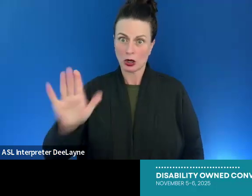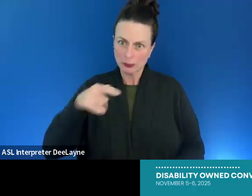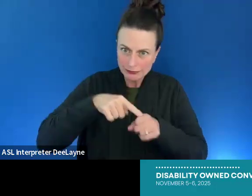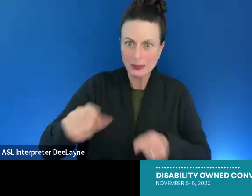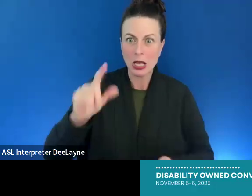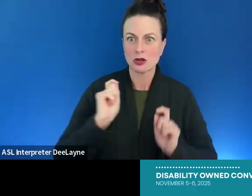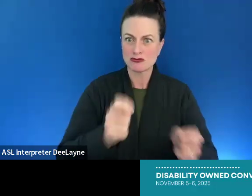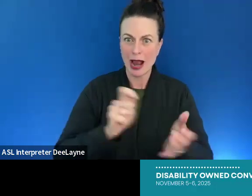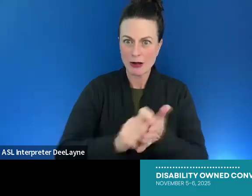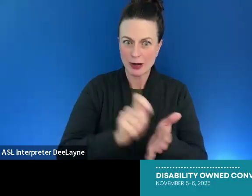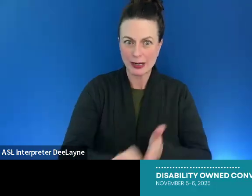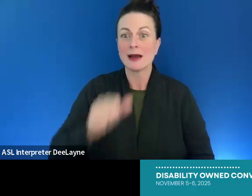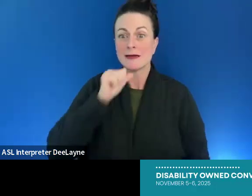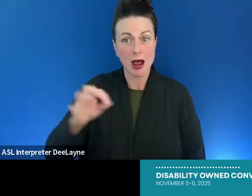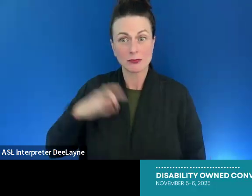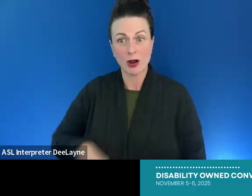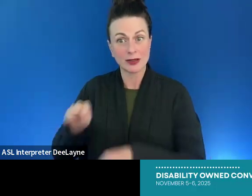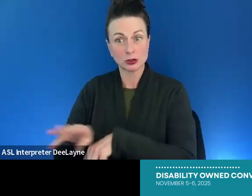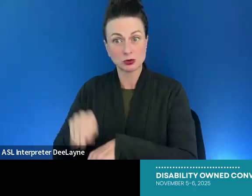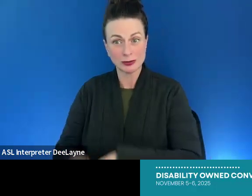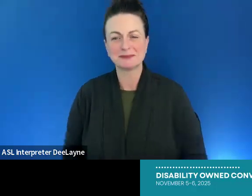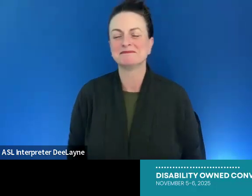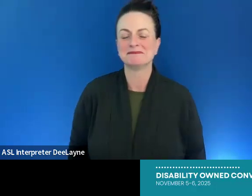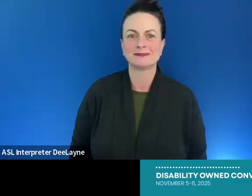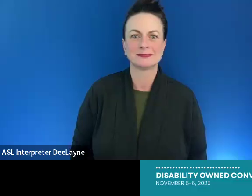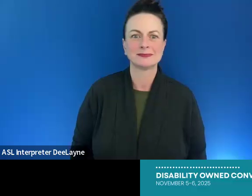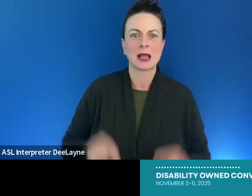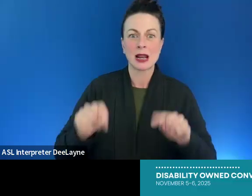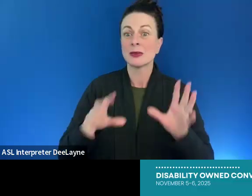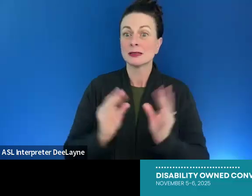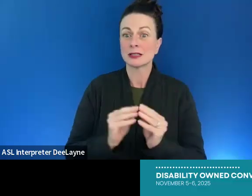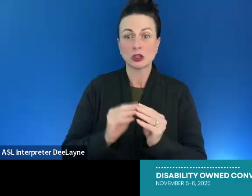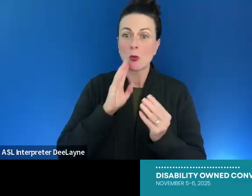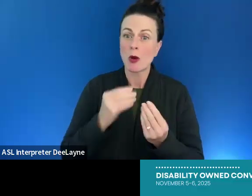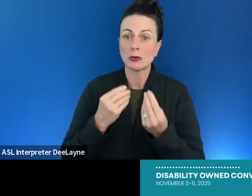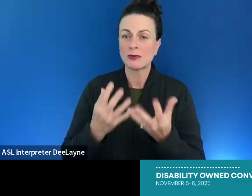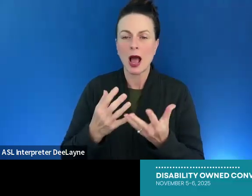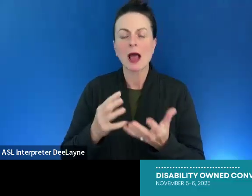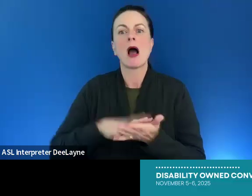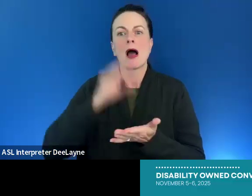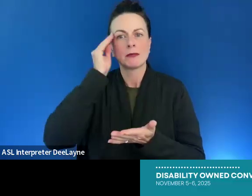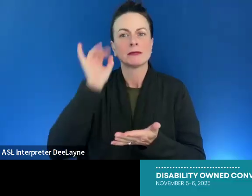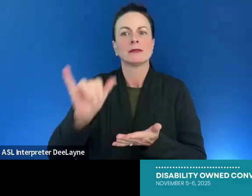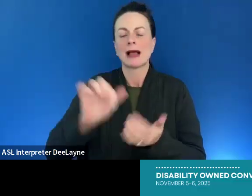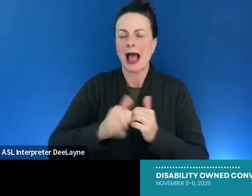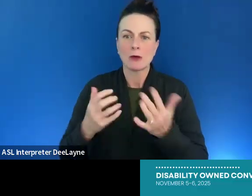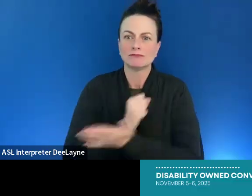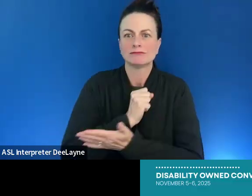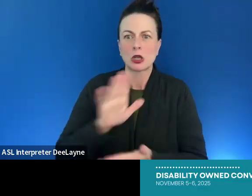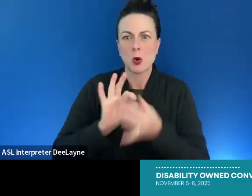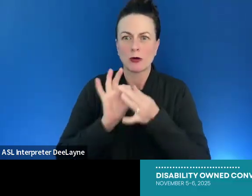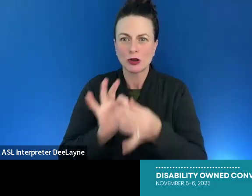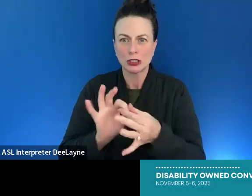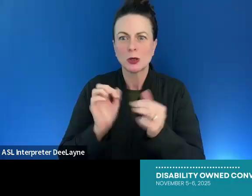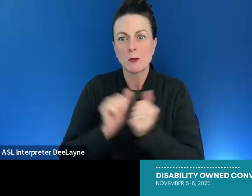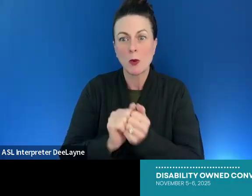grant writing and nonprofit consulting. And in this session, she's going to provide us insights on how to make the most of your